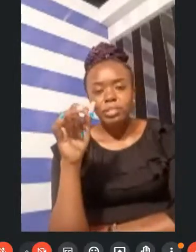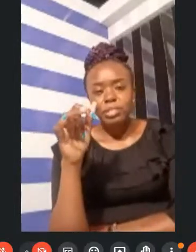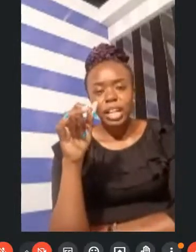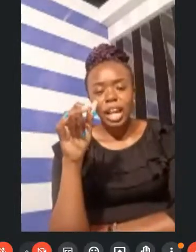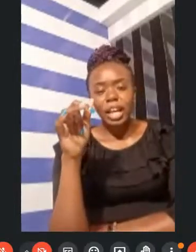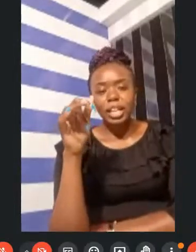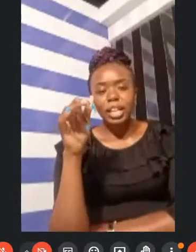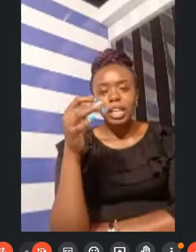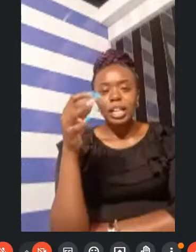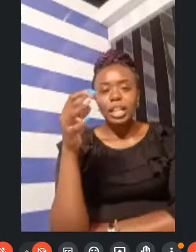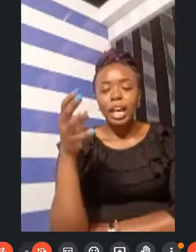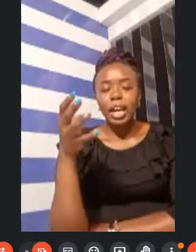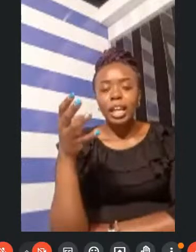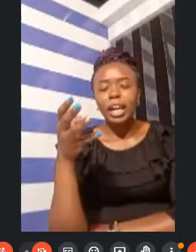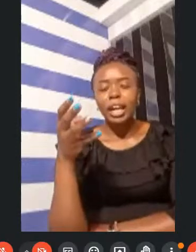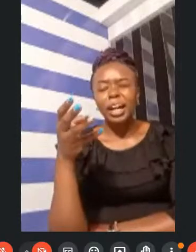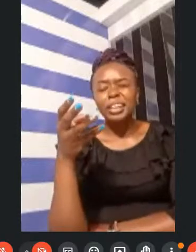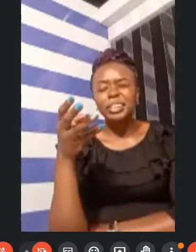We have